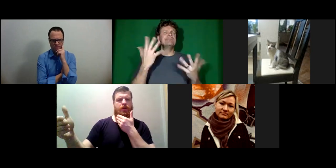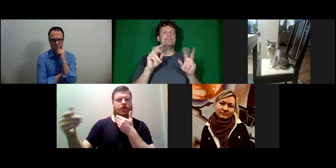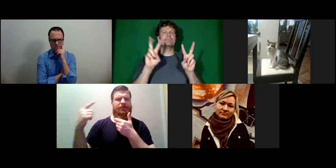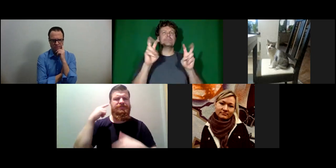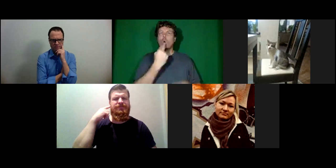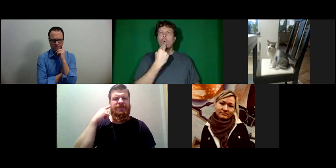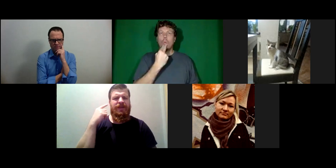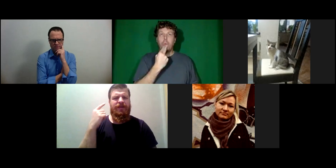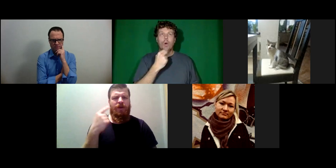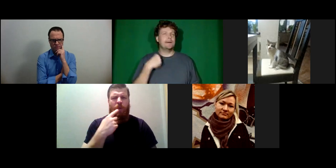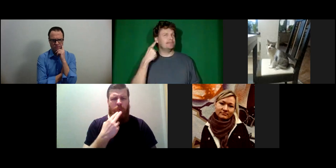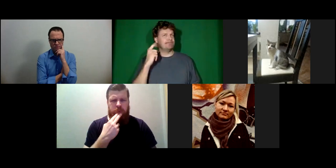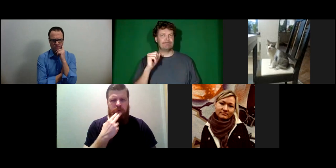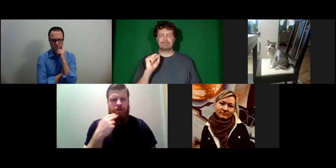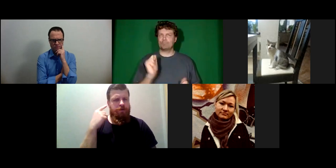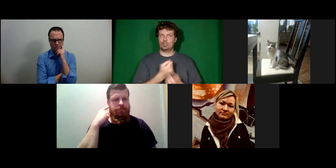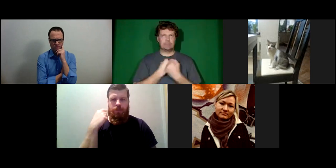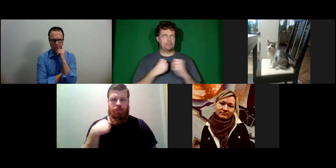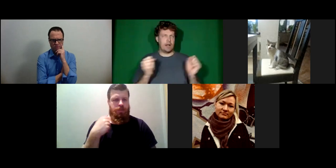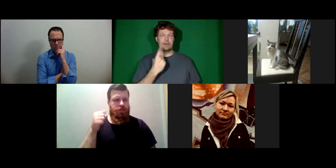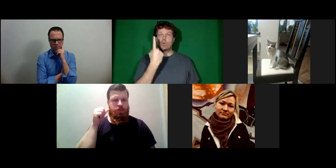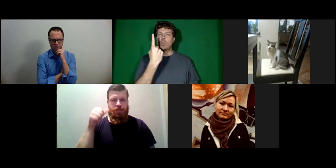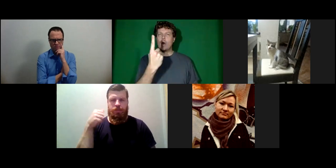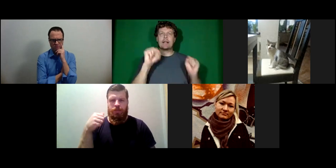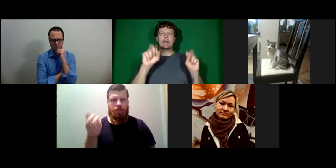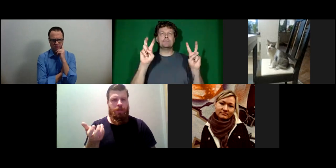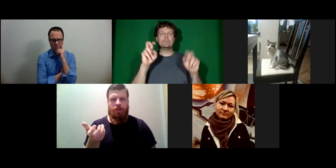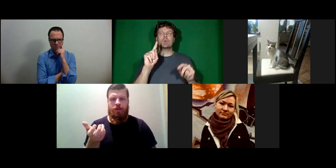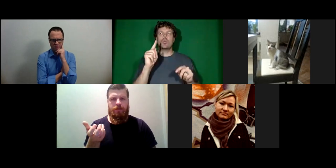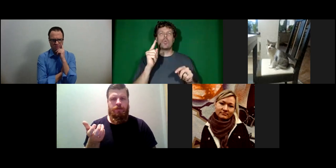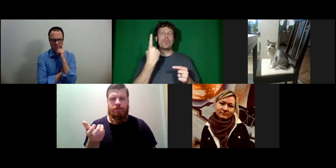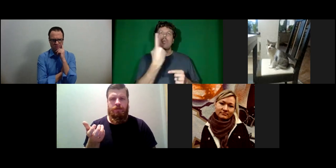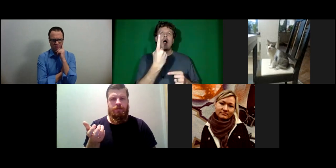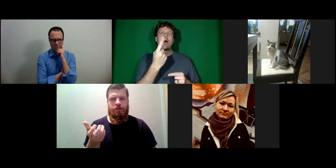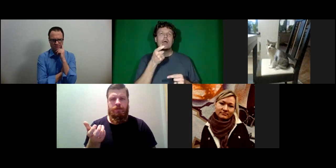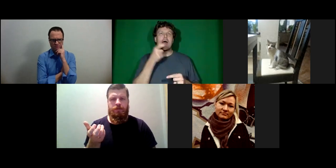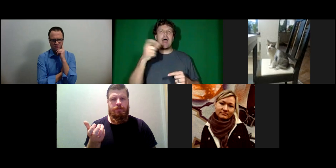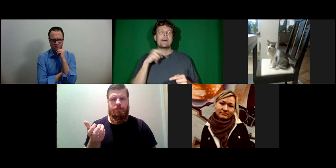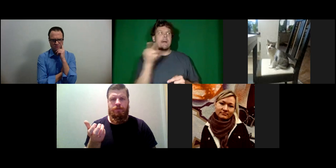especially within long distance. So I can't hear a whistle, for example.